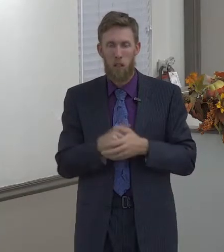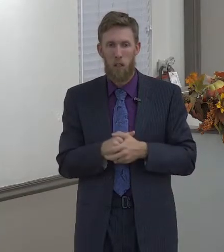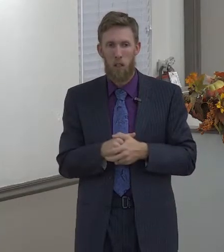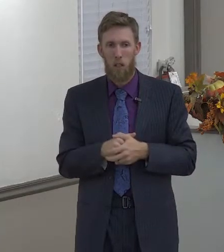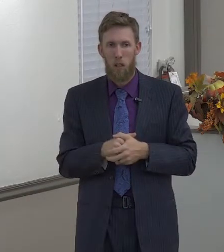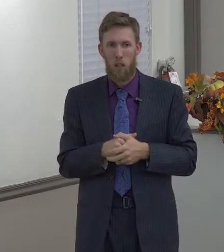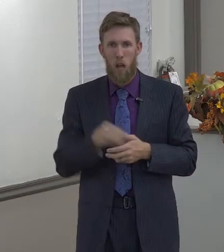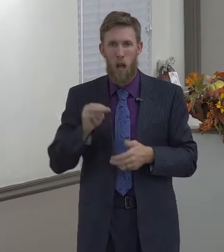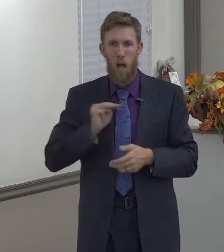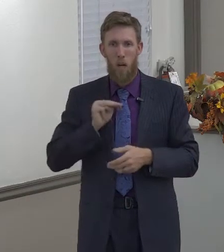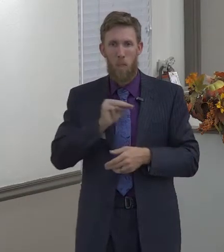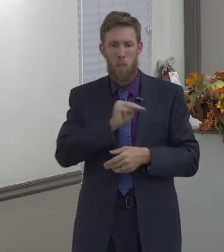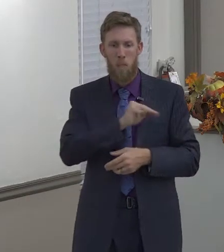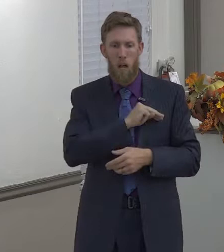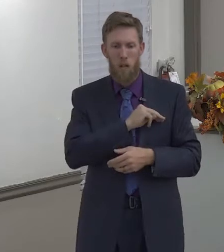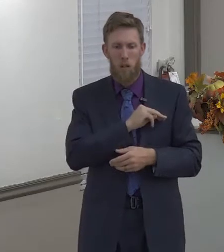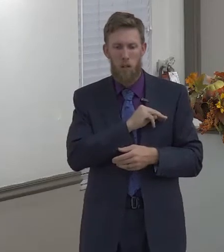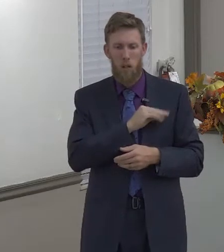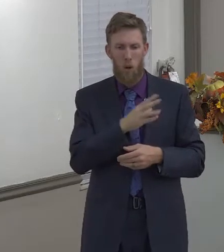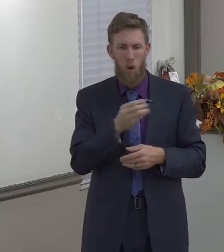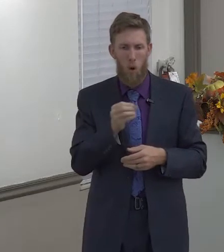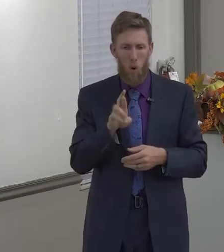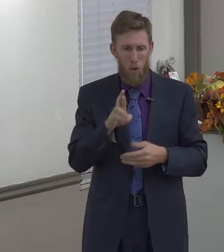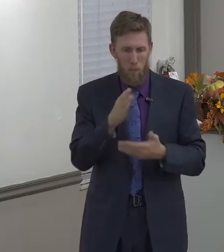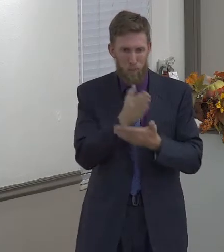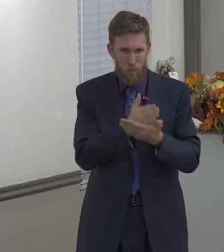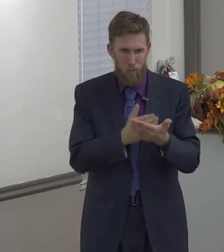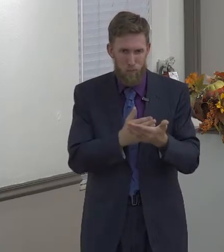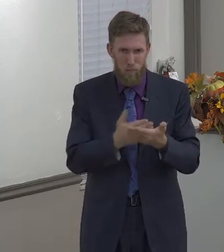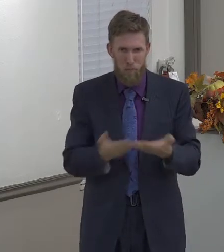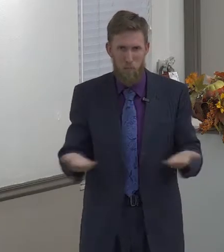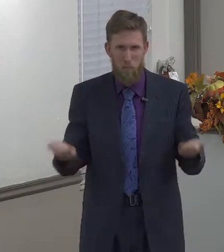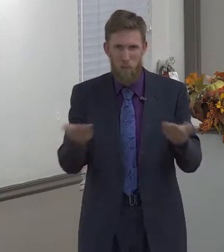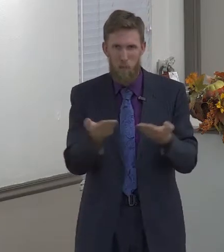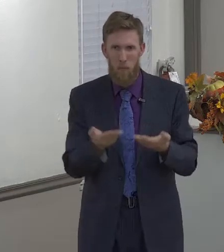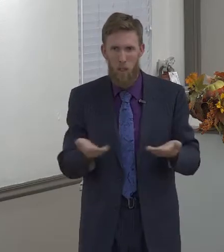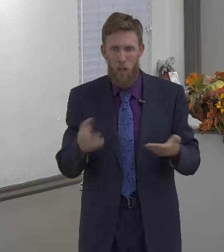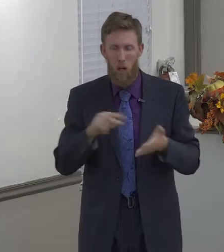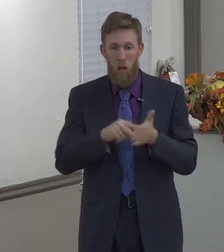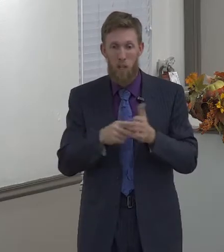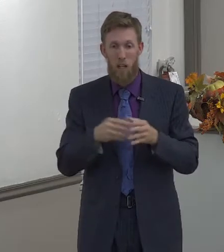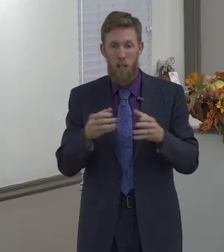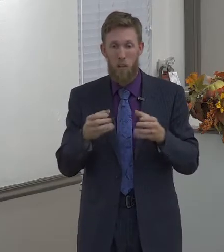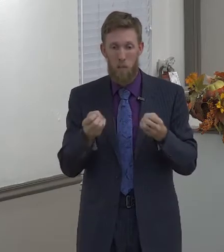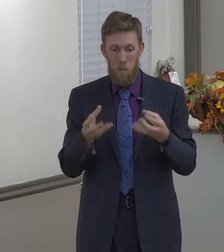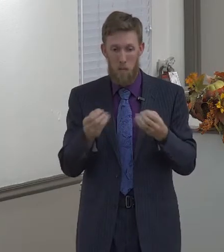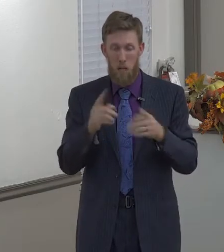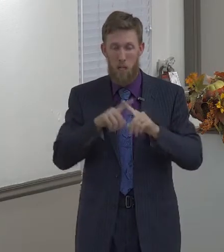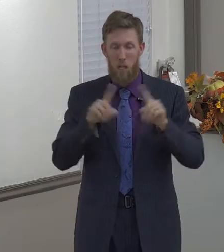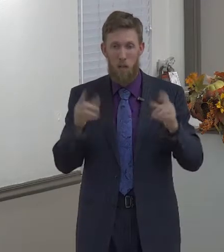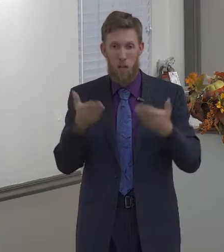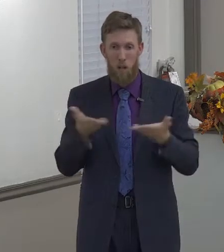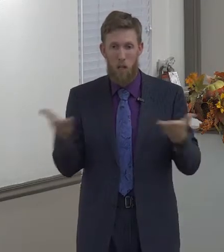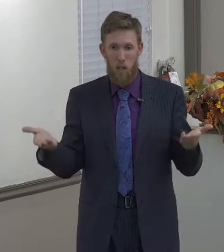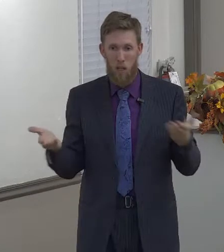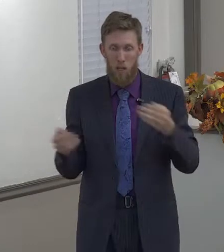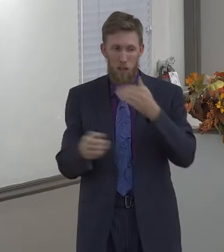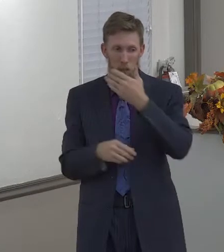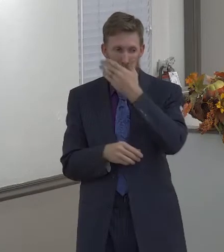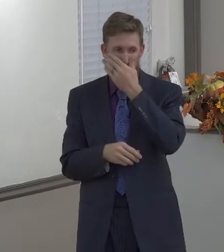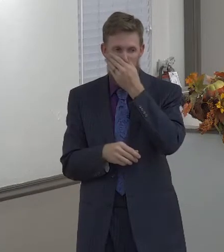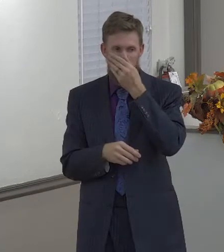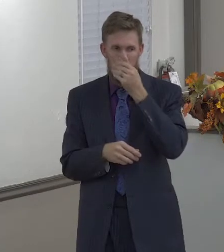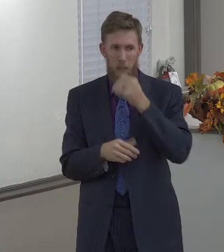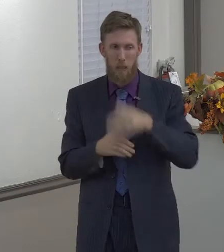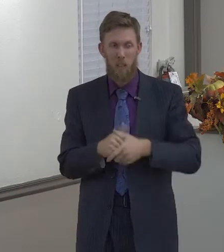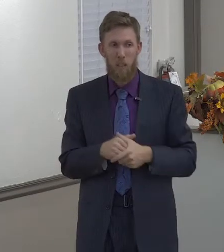body of Christ. The relationship that my membership here at this church carries is